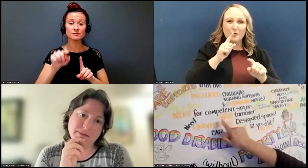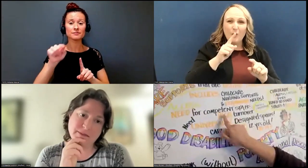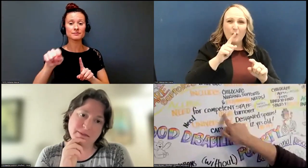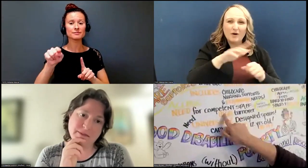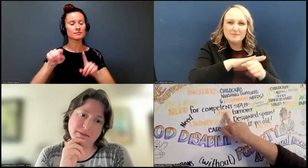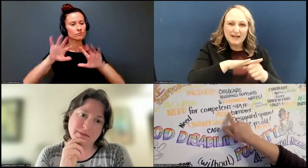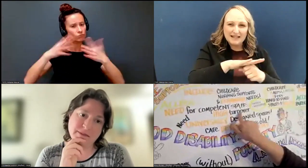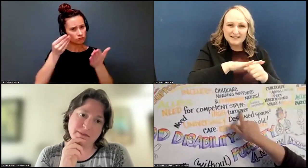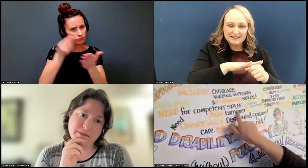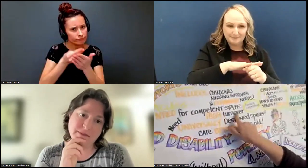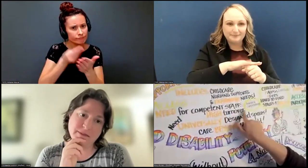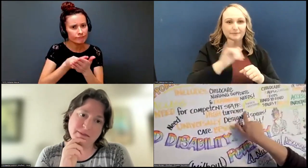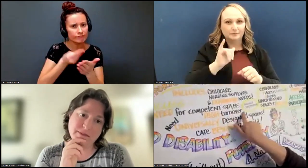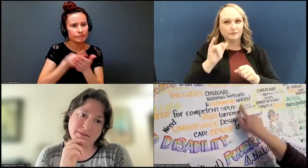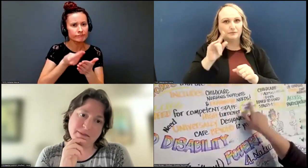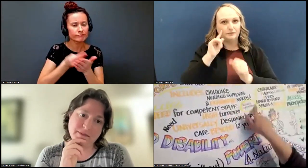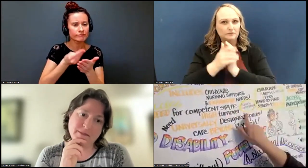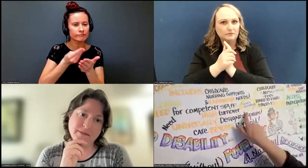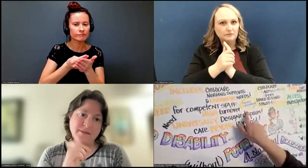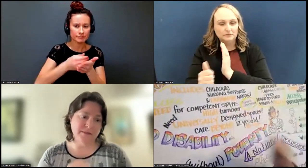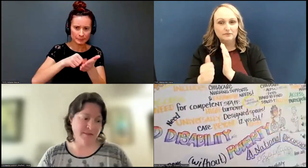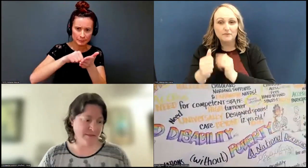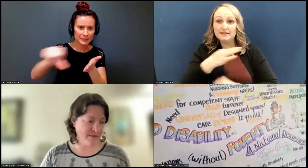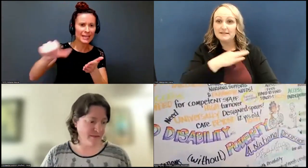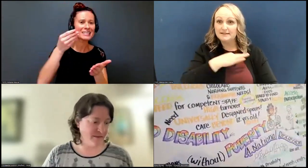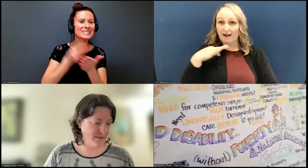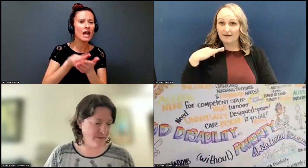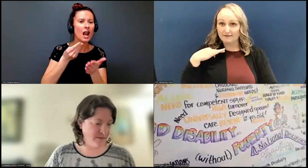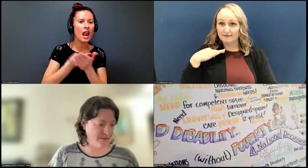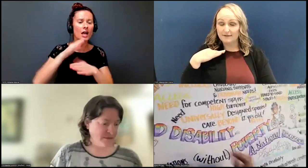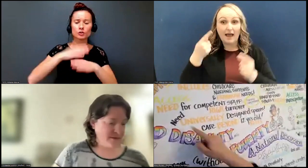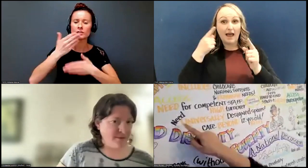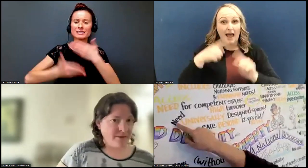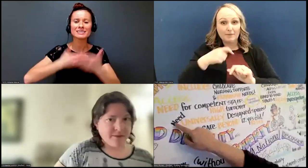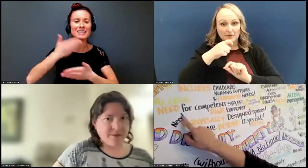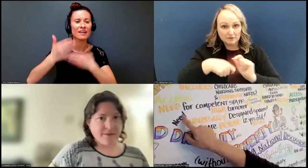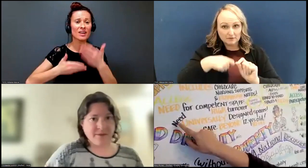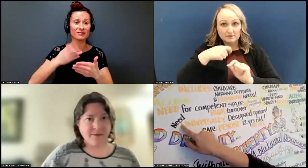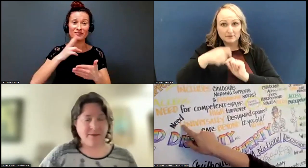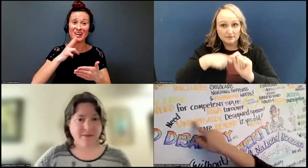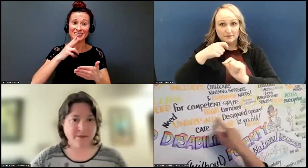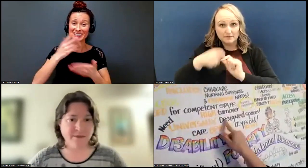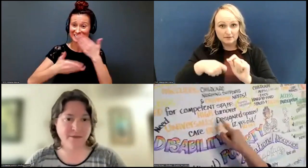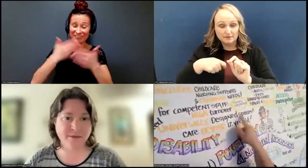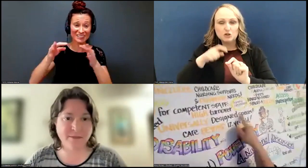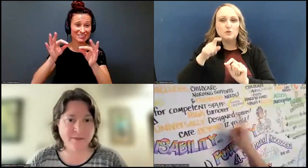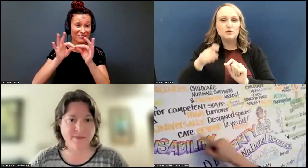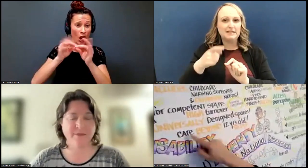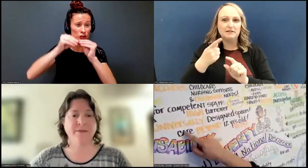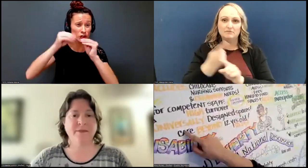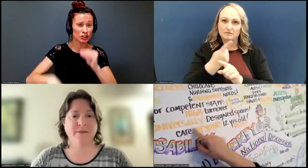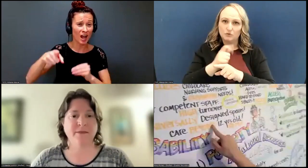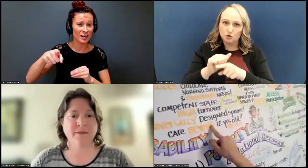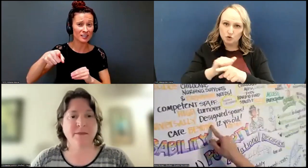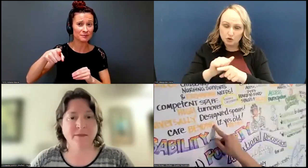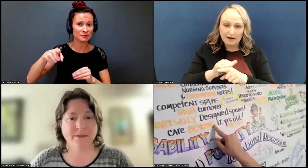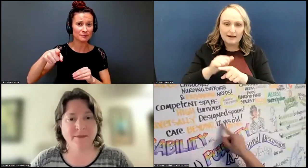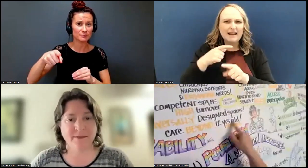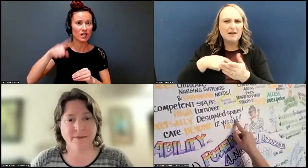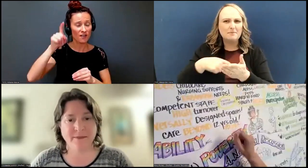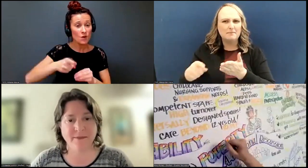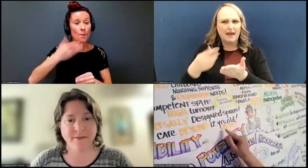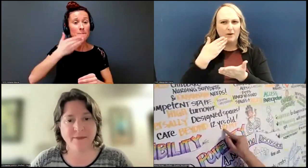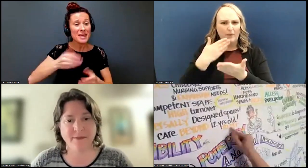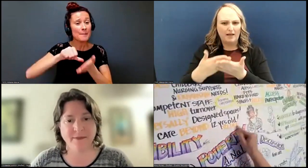staff, as there's a high turnover, so a need for training and compensation. Also the need for universally designed spaces and care